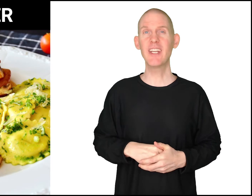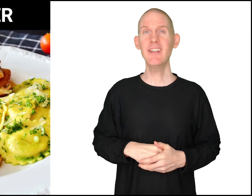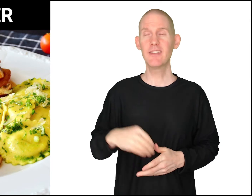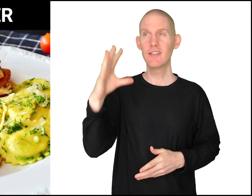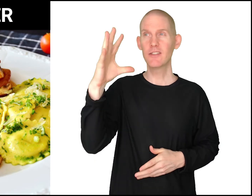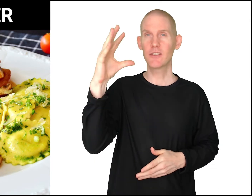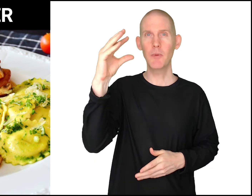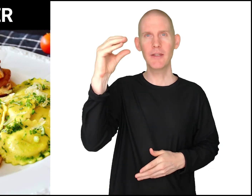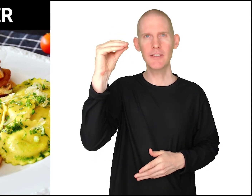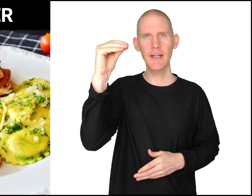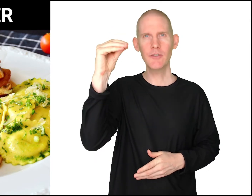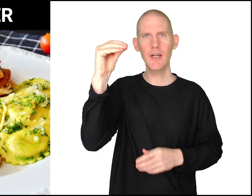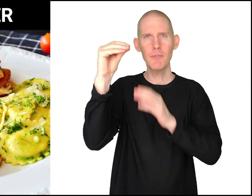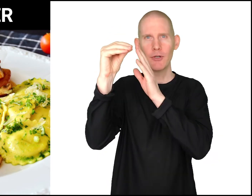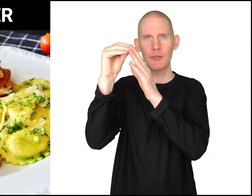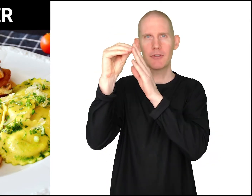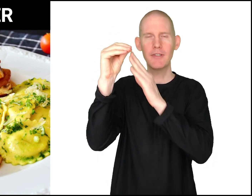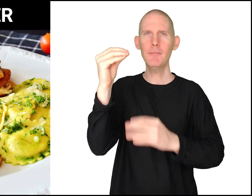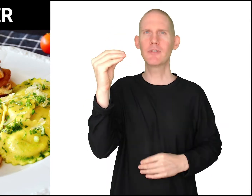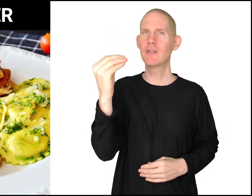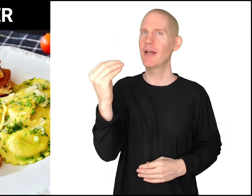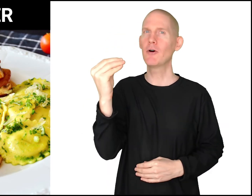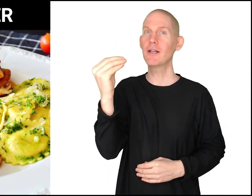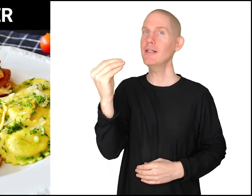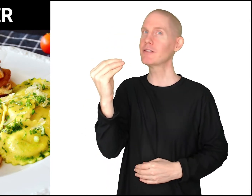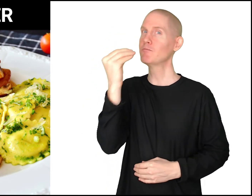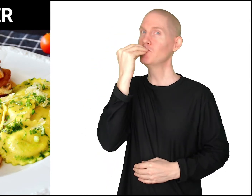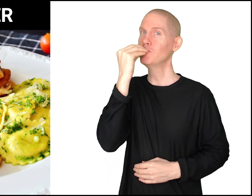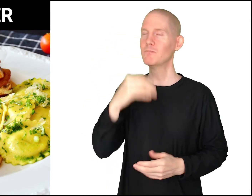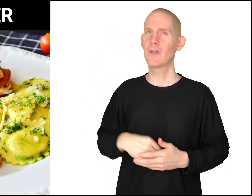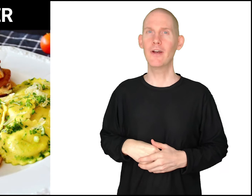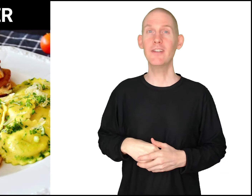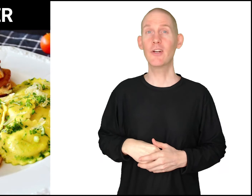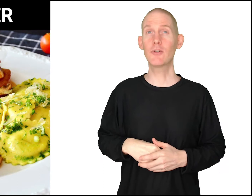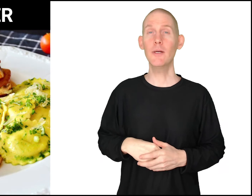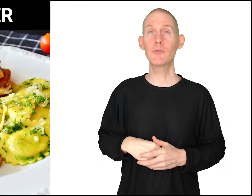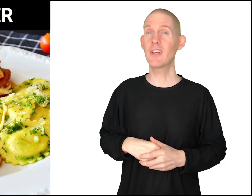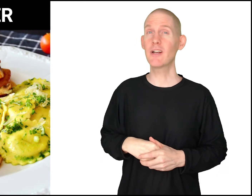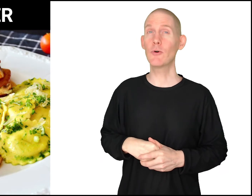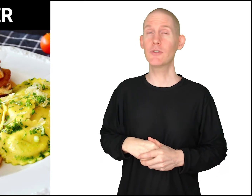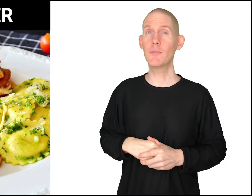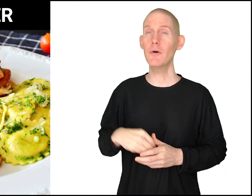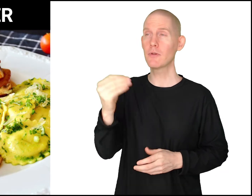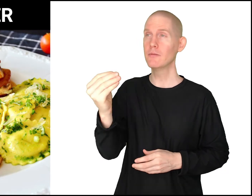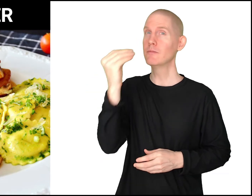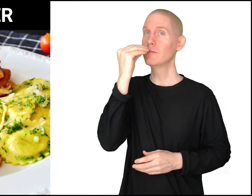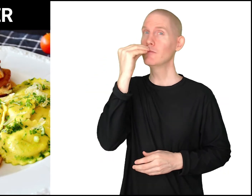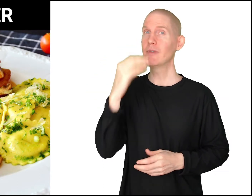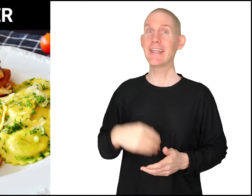eat, just make this hand shape, use the tips, and go like this. All right, touch your lips or get close to your mouth.